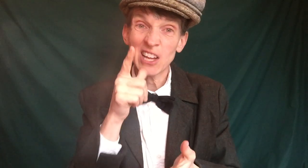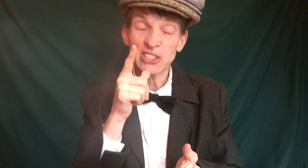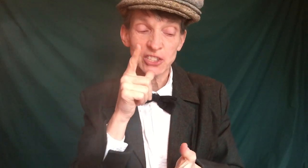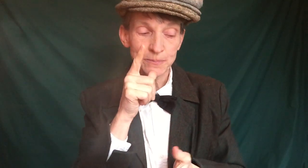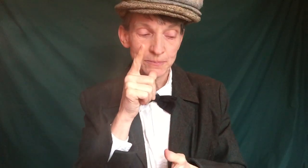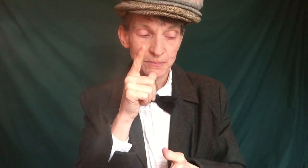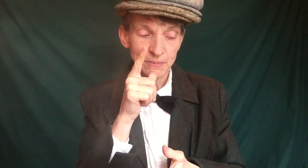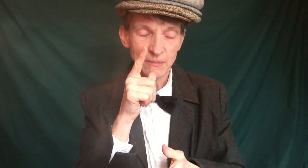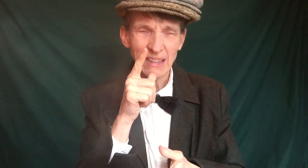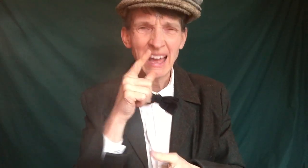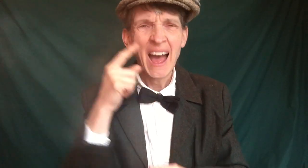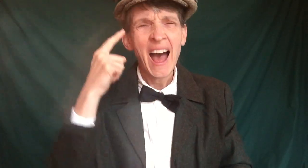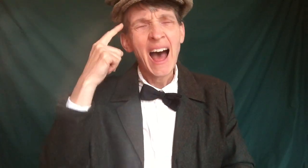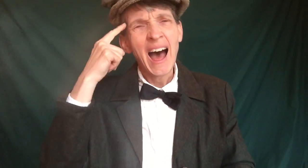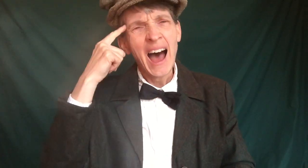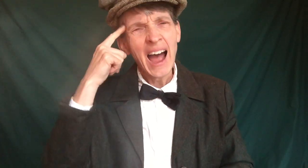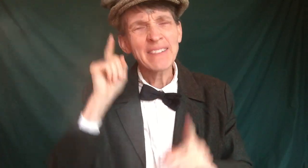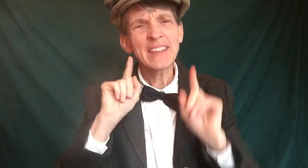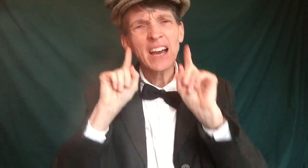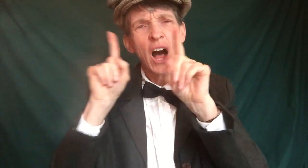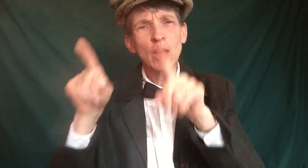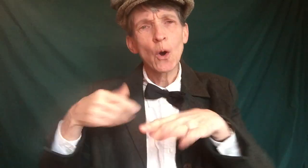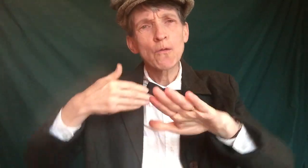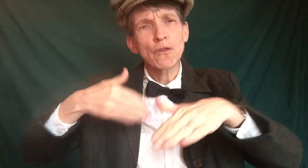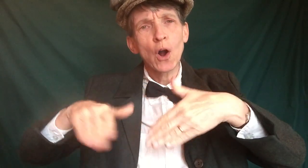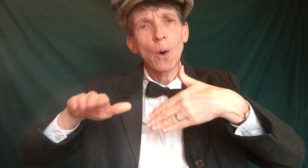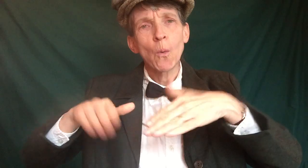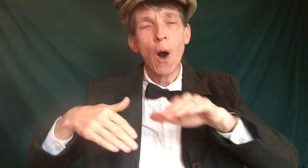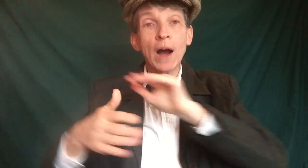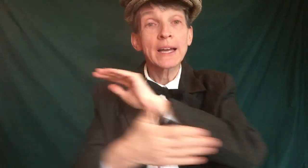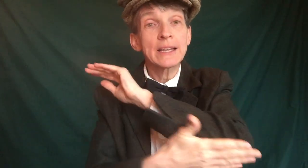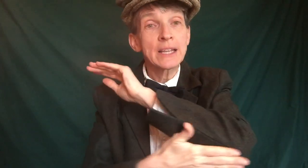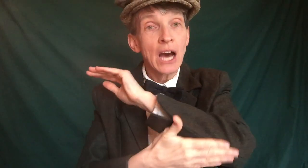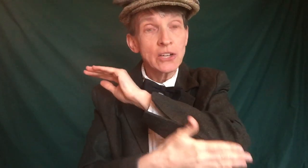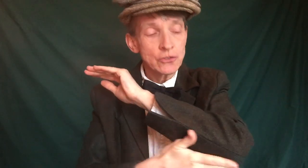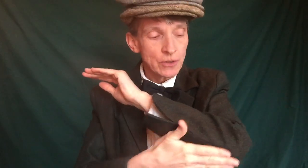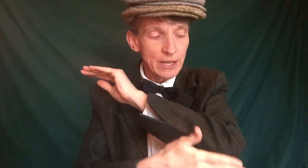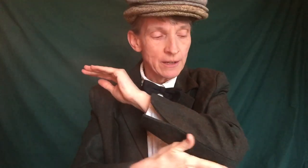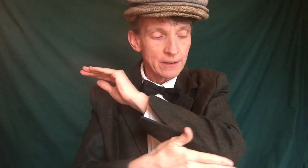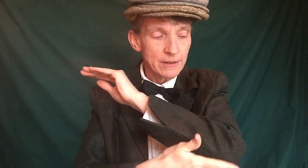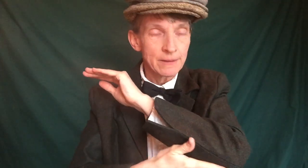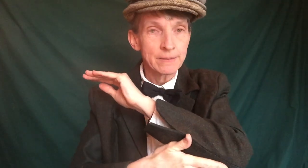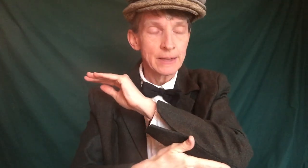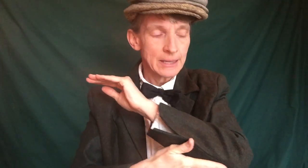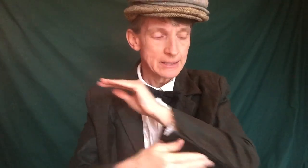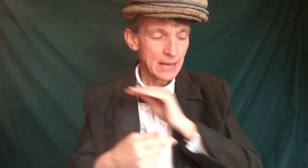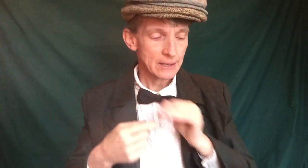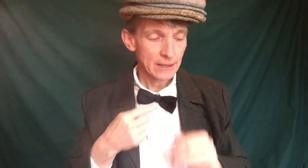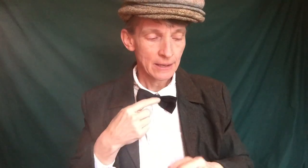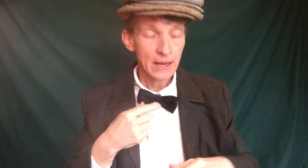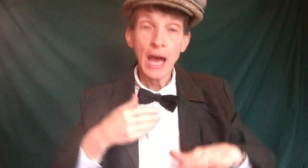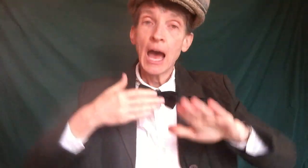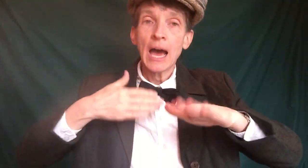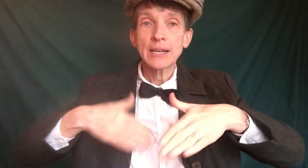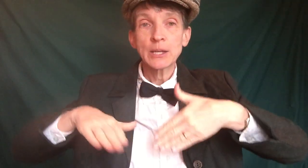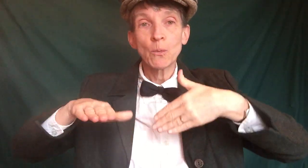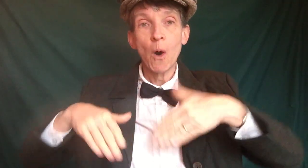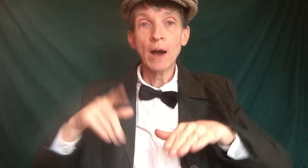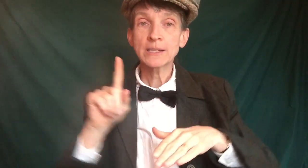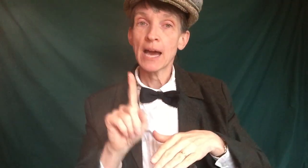lunch. "I think I'll go for a walk in the country," he said, and he walked